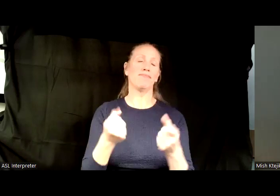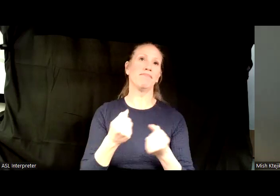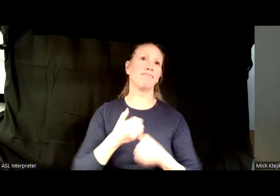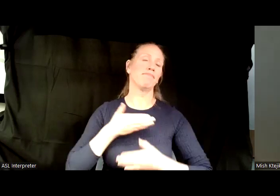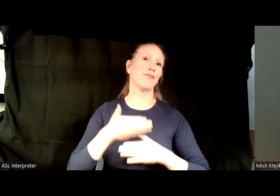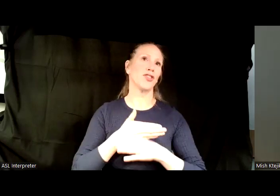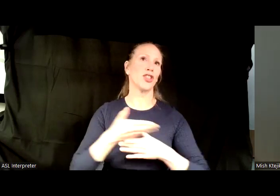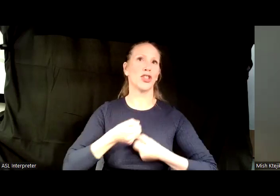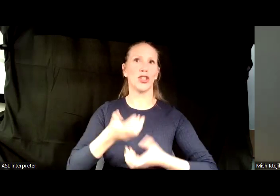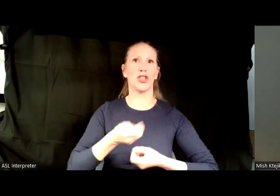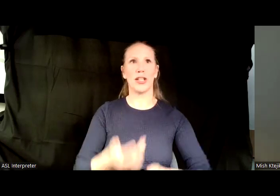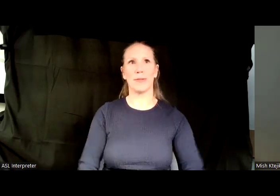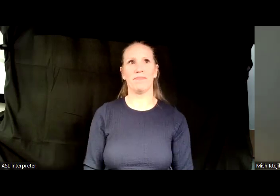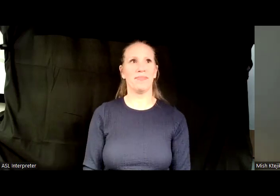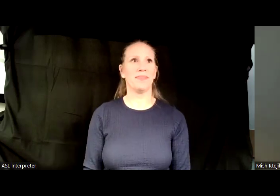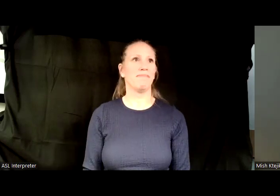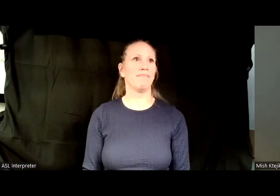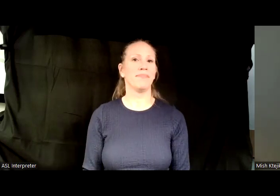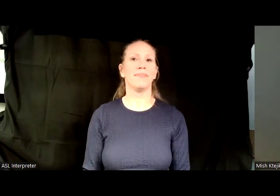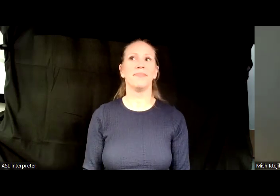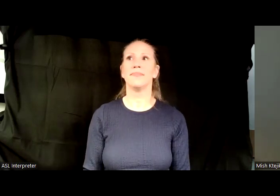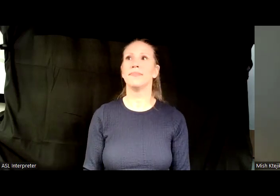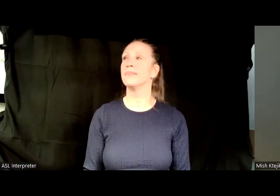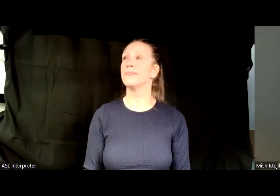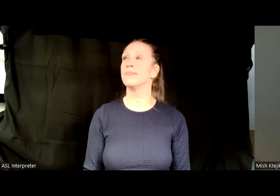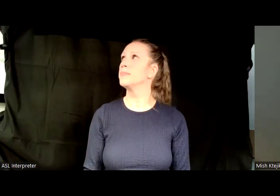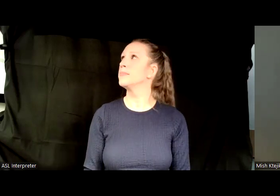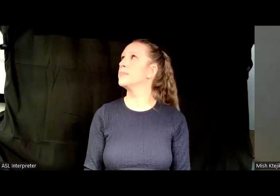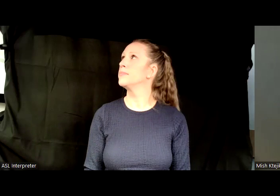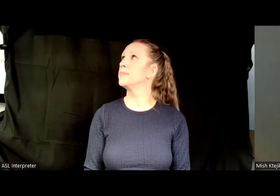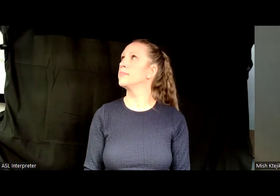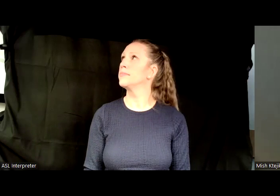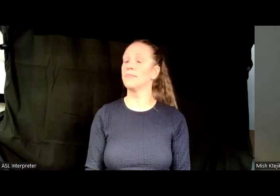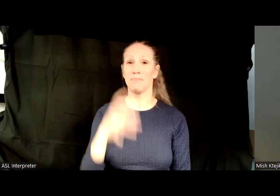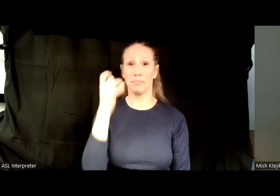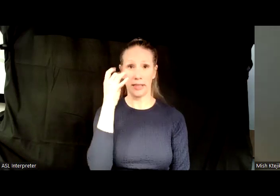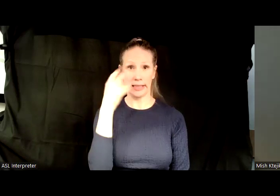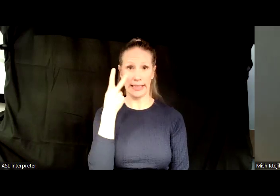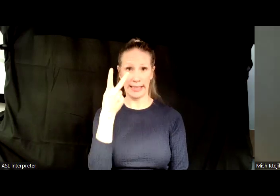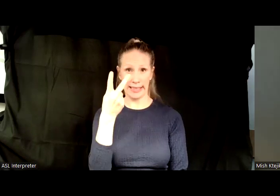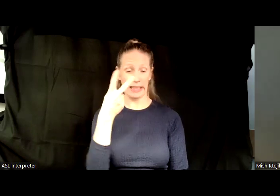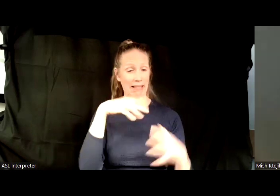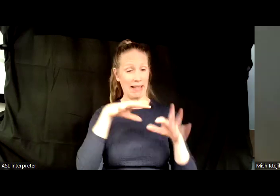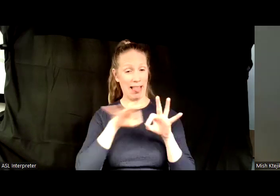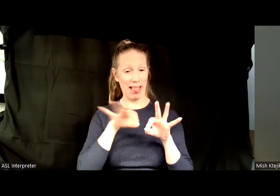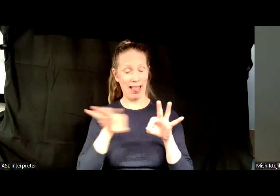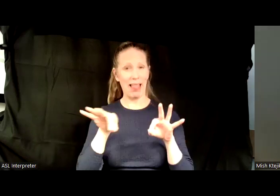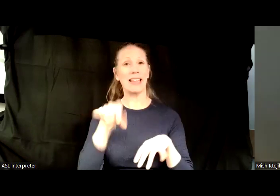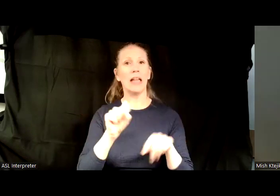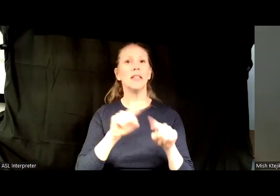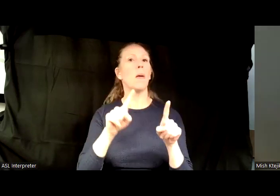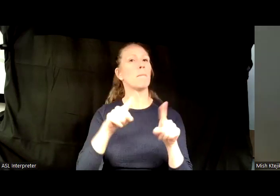I have the opposite. I can see the closed captioning, but it's hard to hear everyone except Bob. Very hard